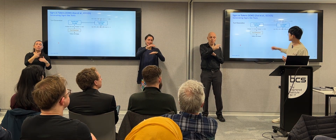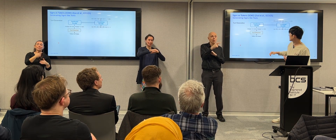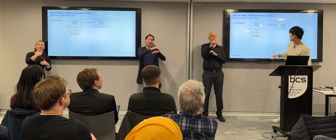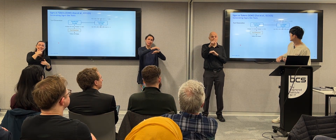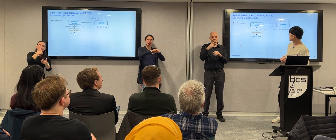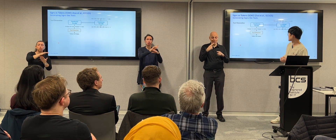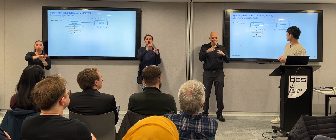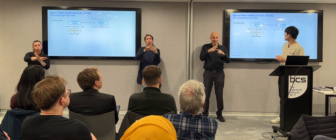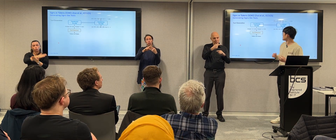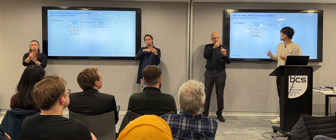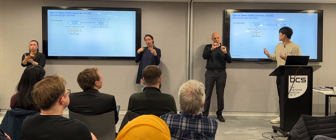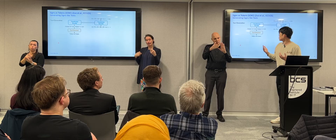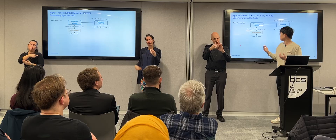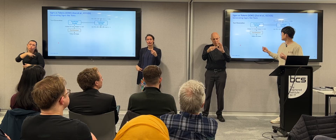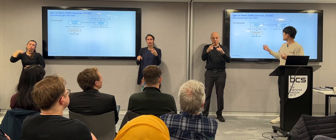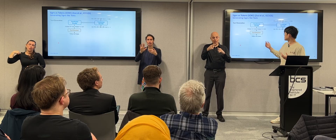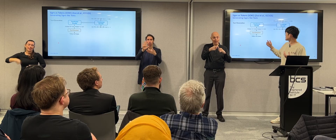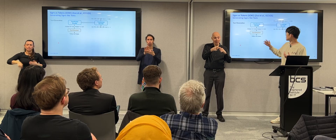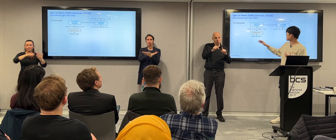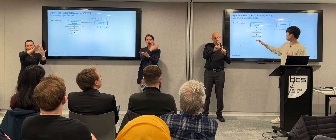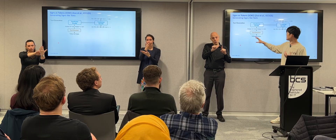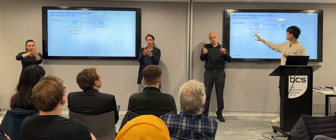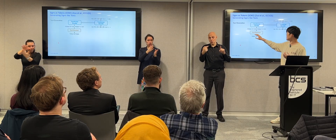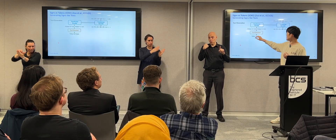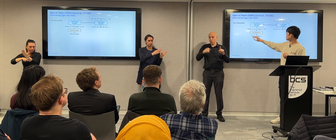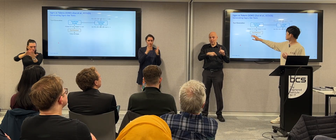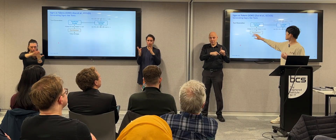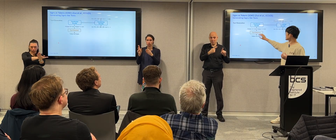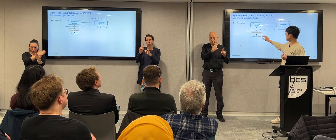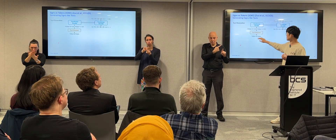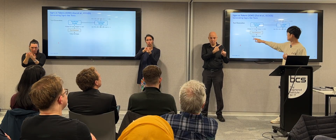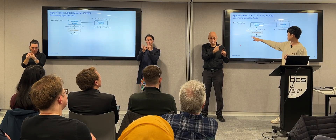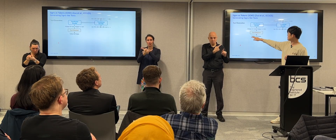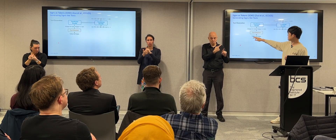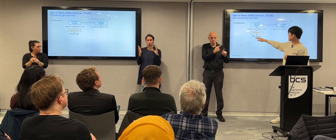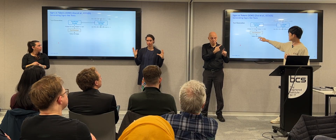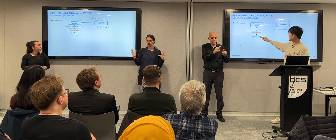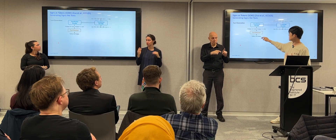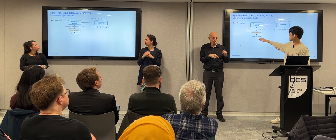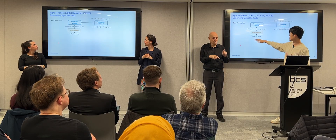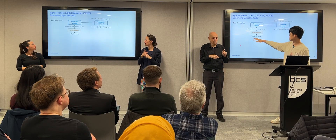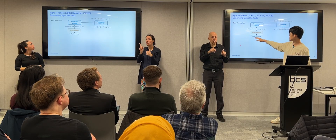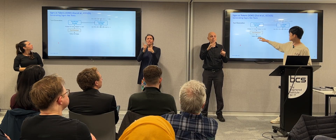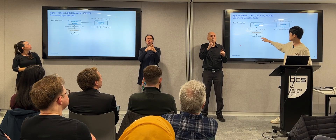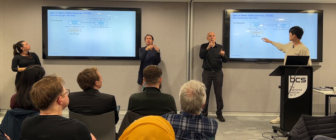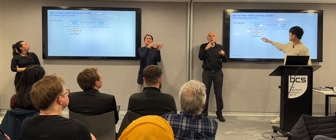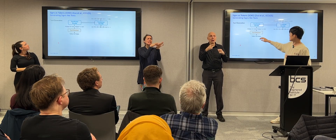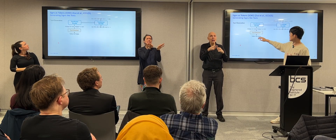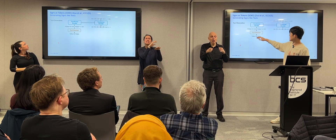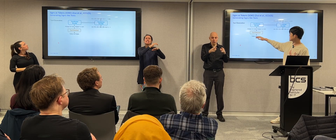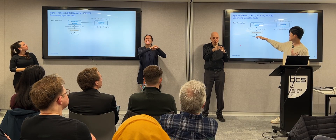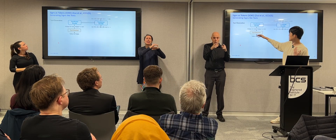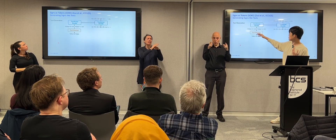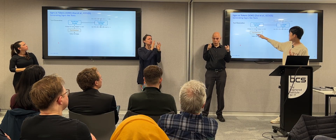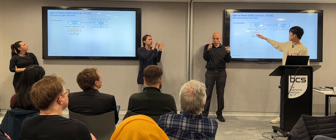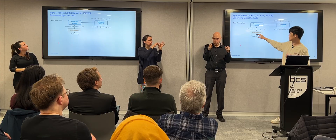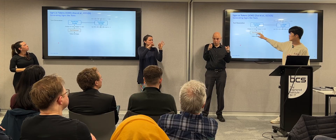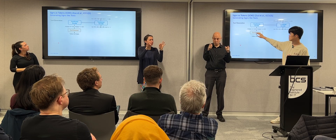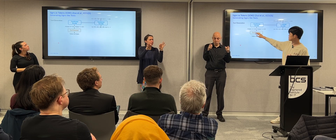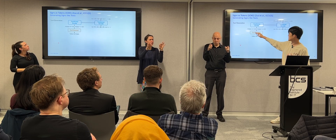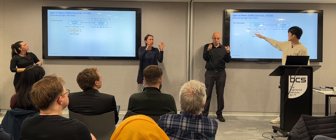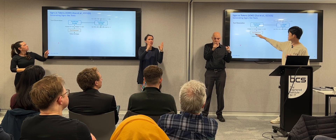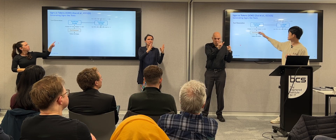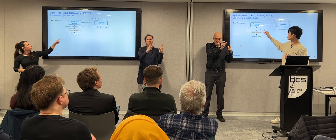Chinese translation. So generally, we will first have a sentence of English, and then we have